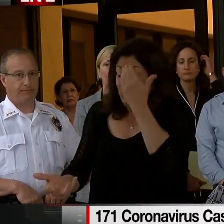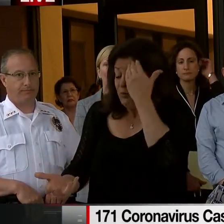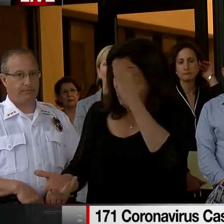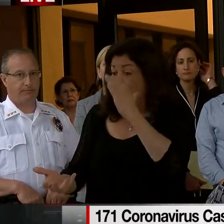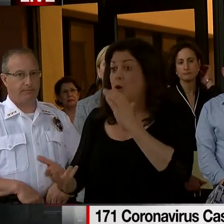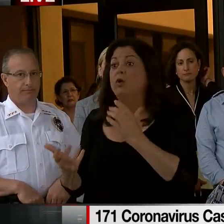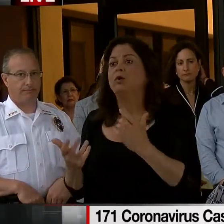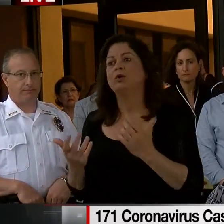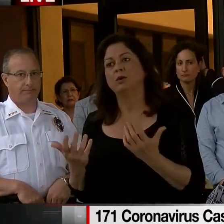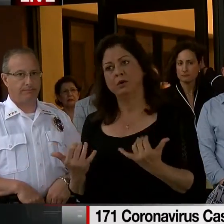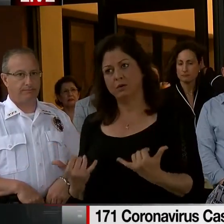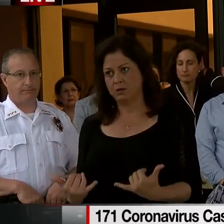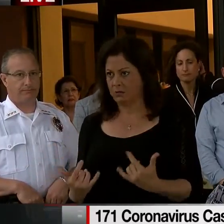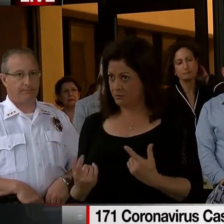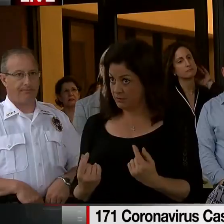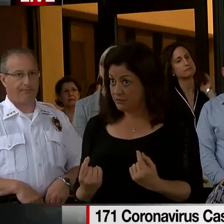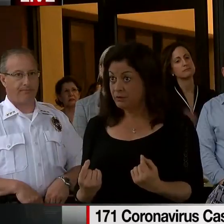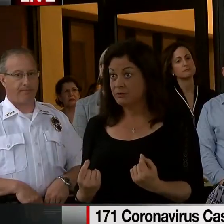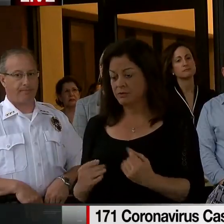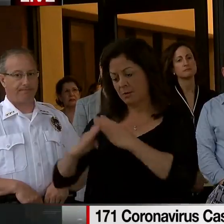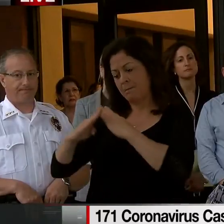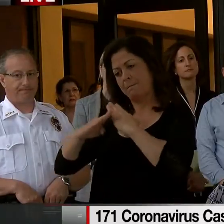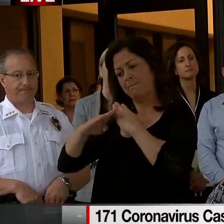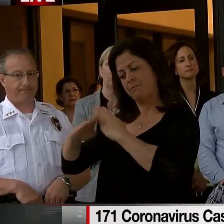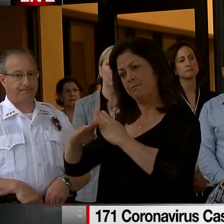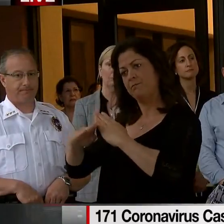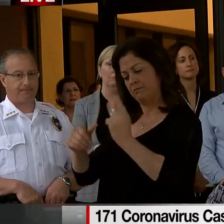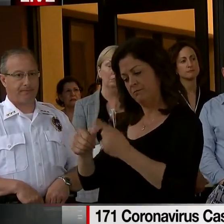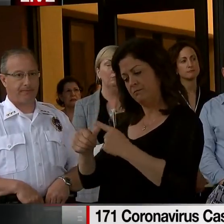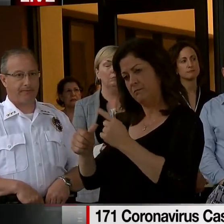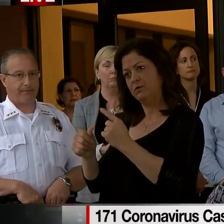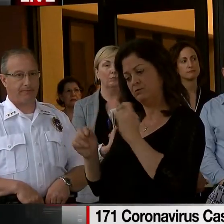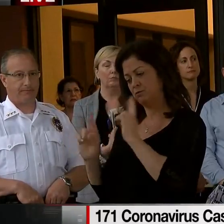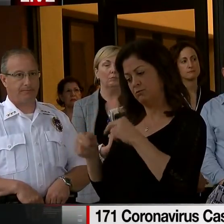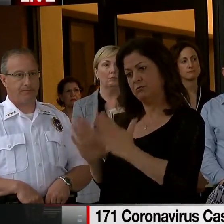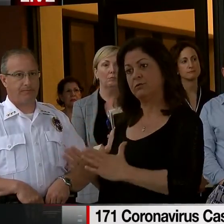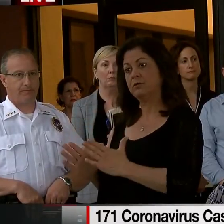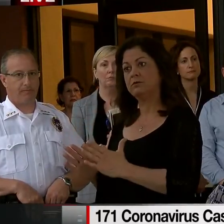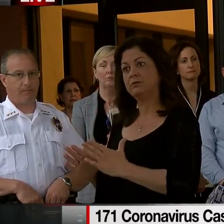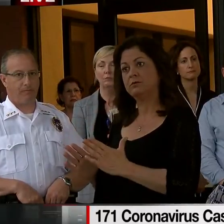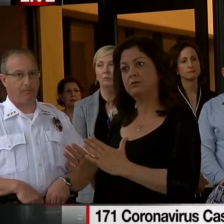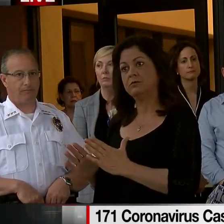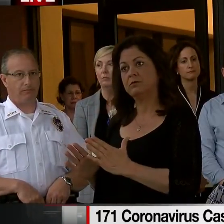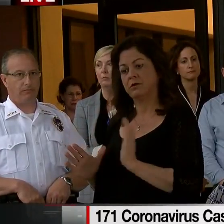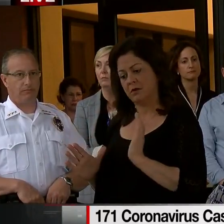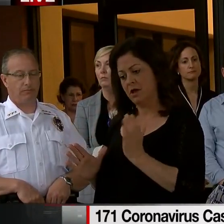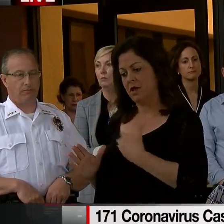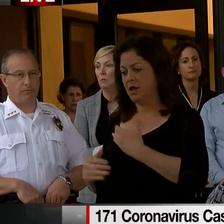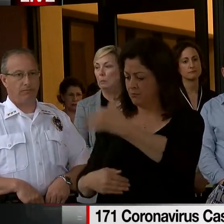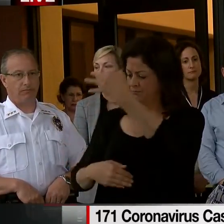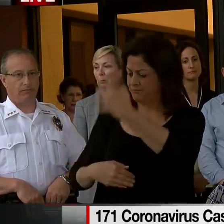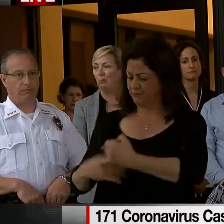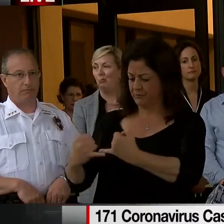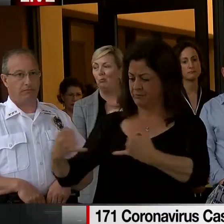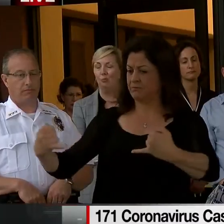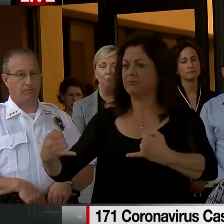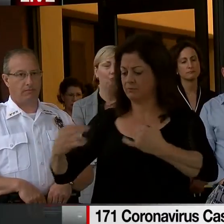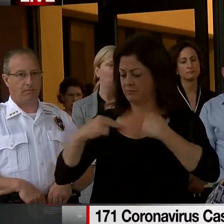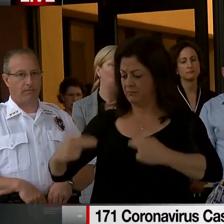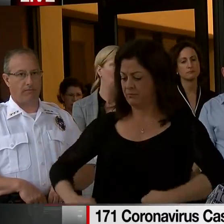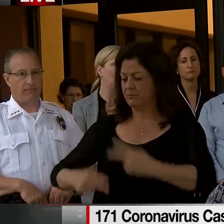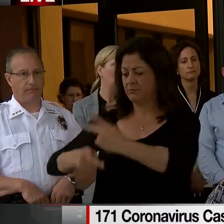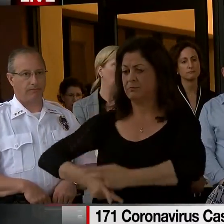first responders, and in this case, our frontline healthcare personnel. We are especially working to protect those